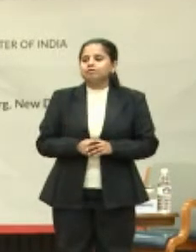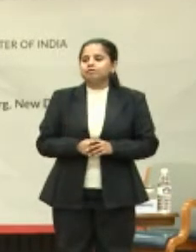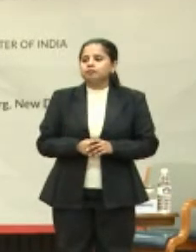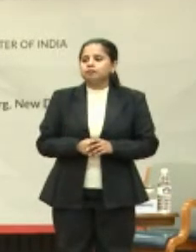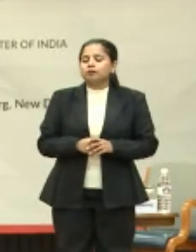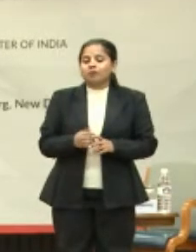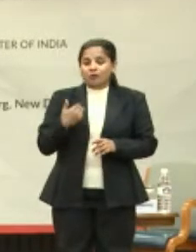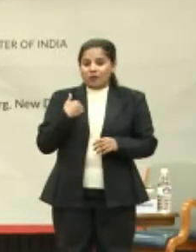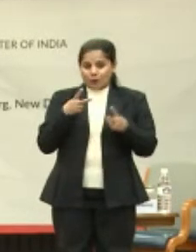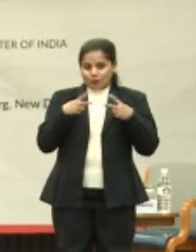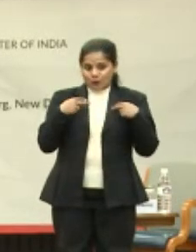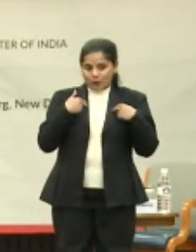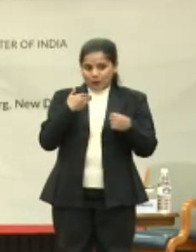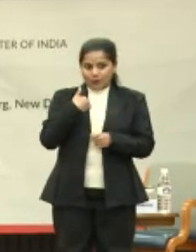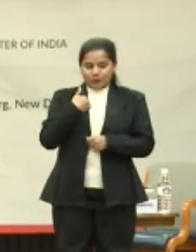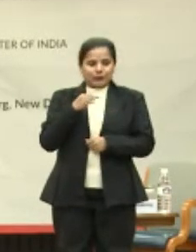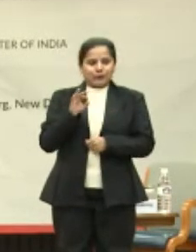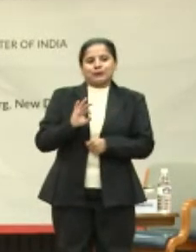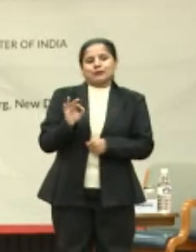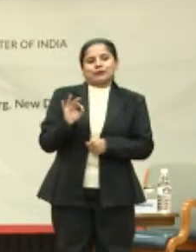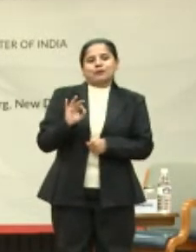I'm not a lawyer.